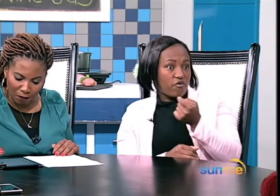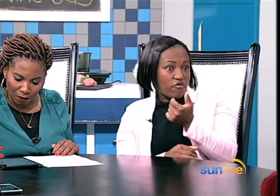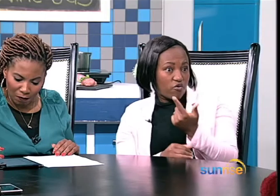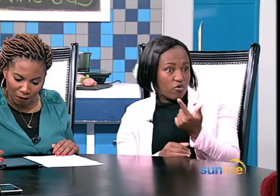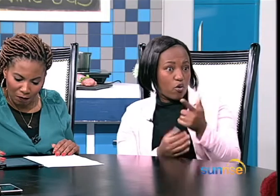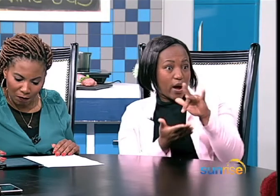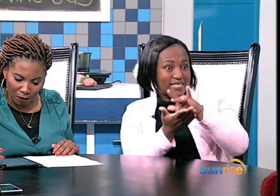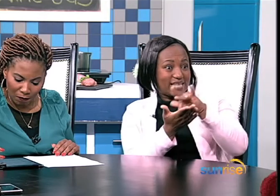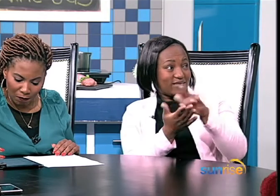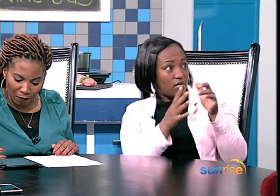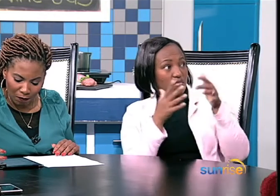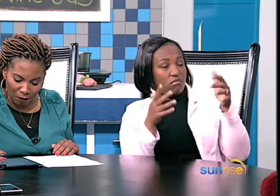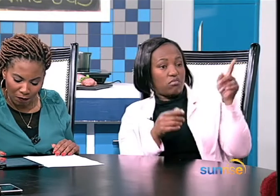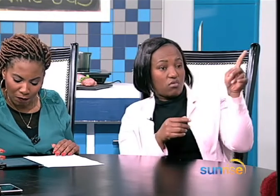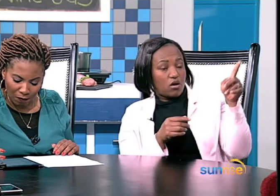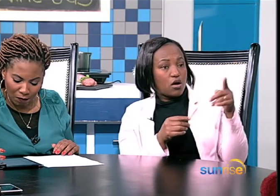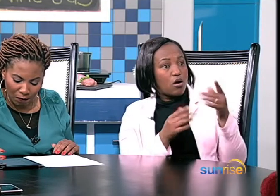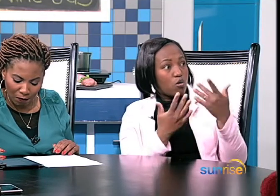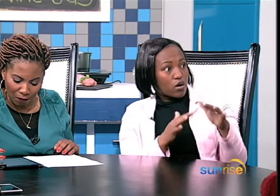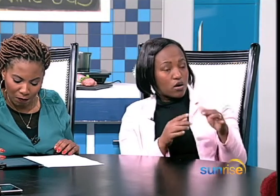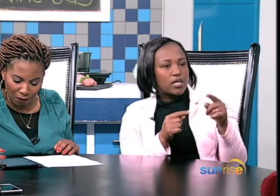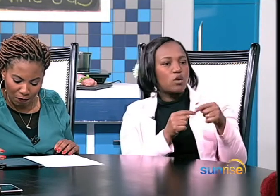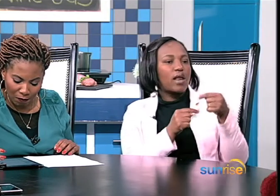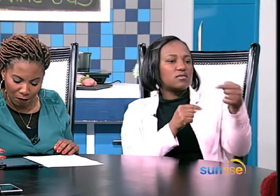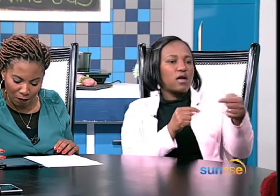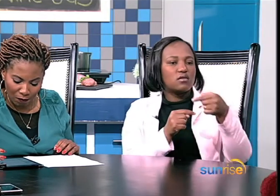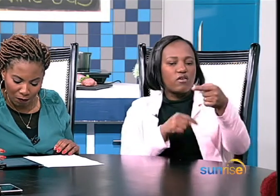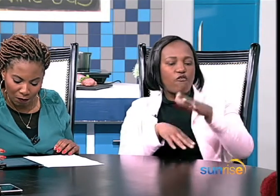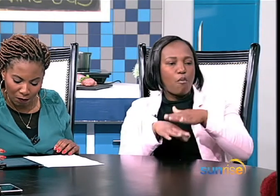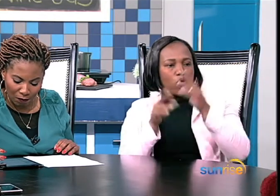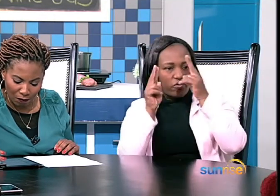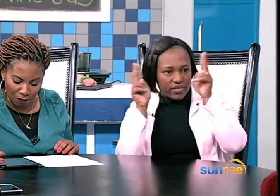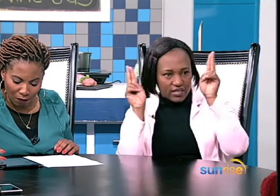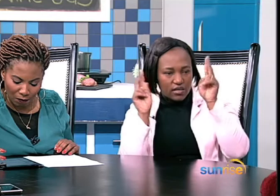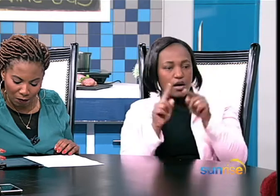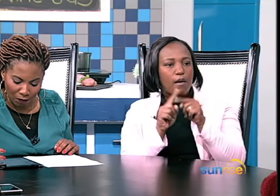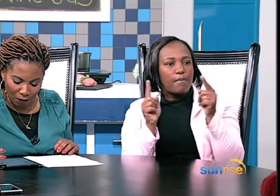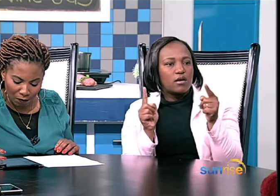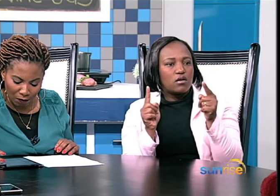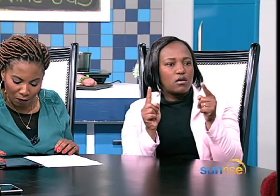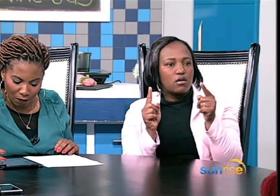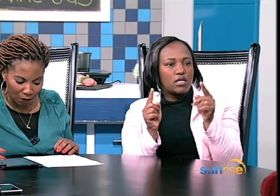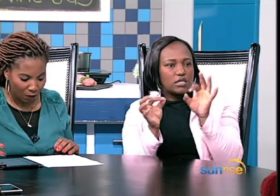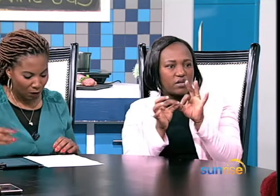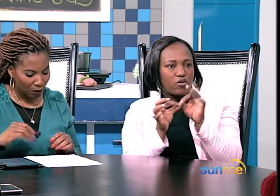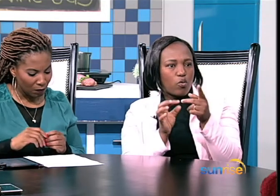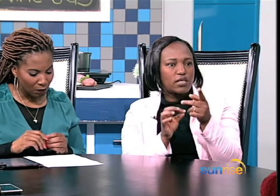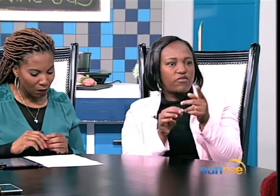in South Africa, and we extend that to other institutions of higher learning, particularly in the teacher training programs, because that's